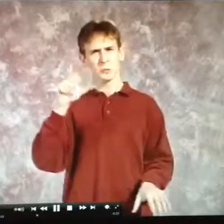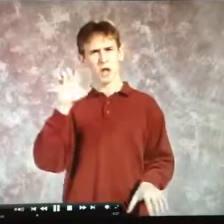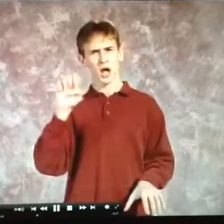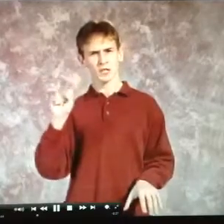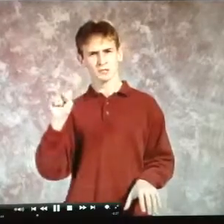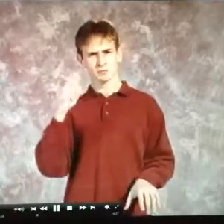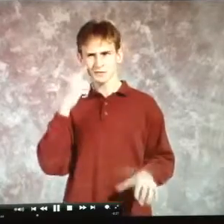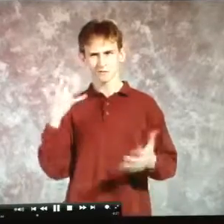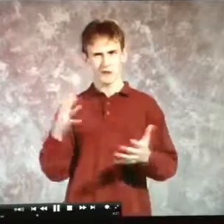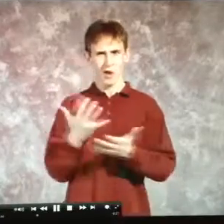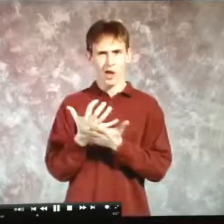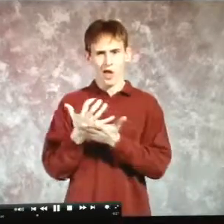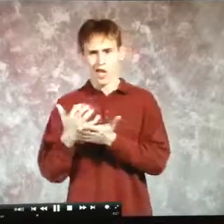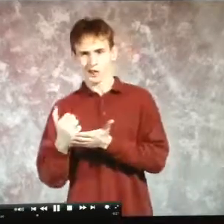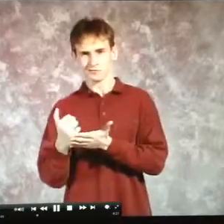relax.